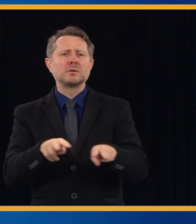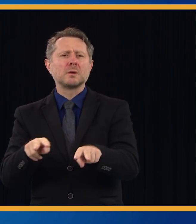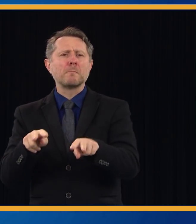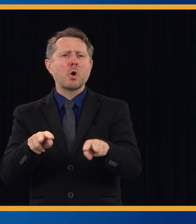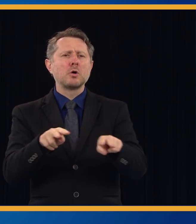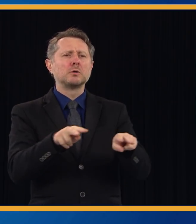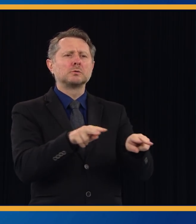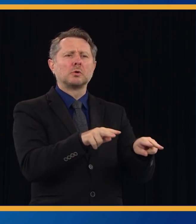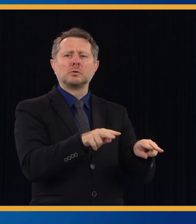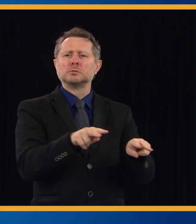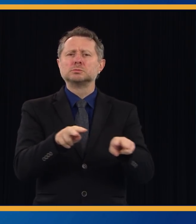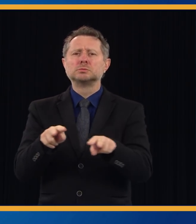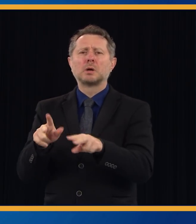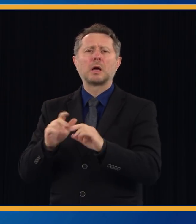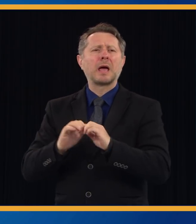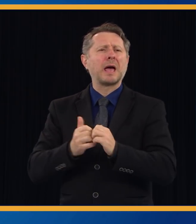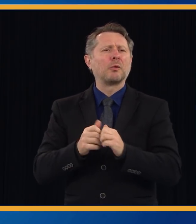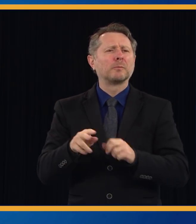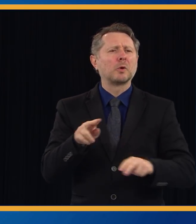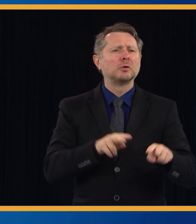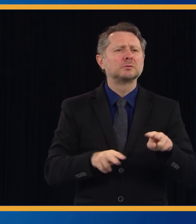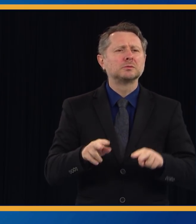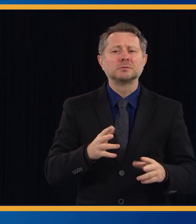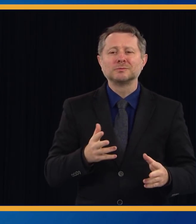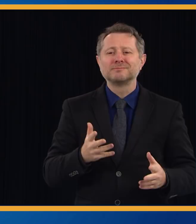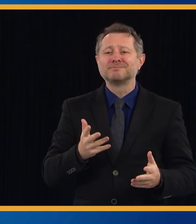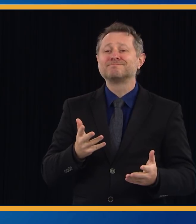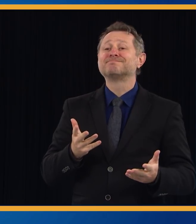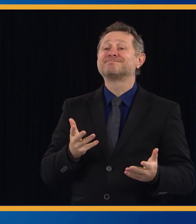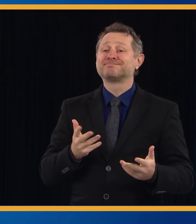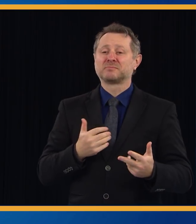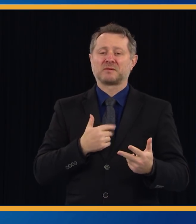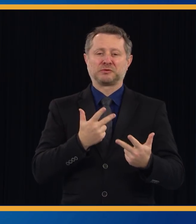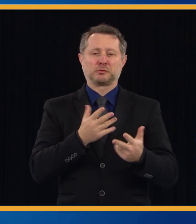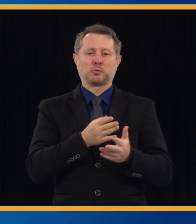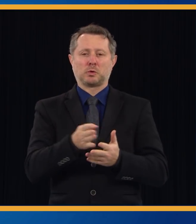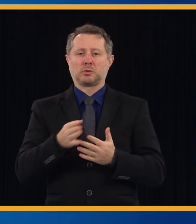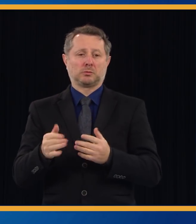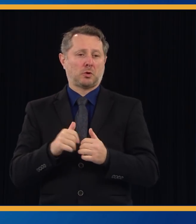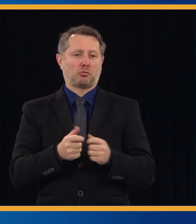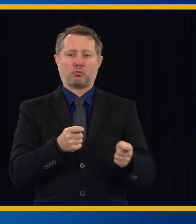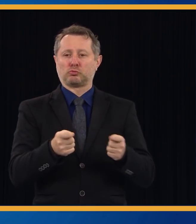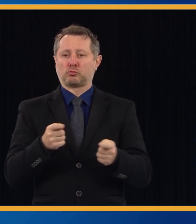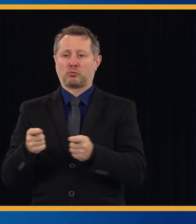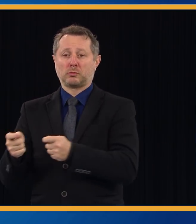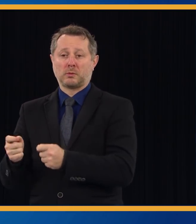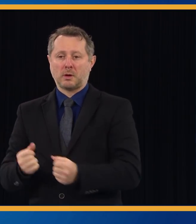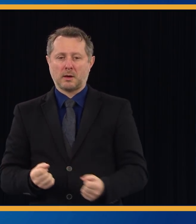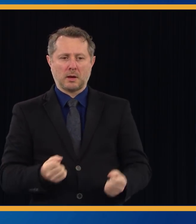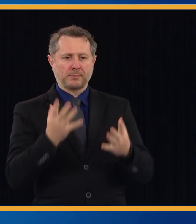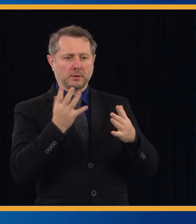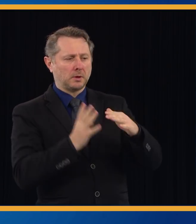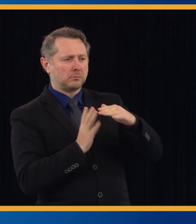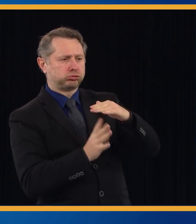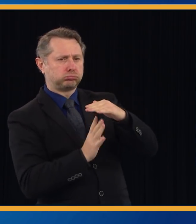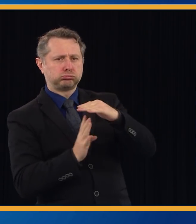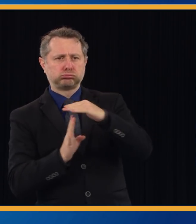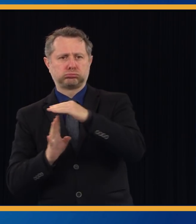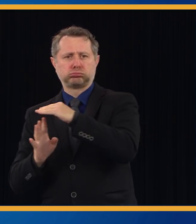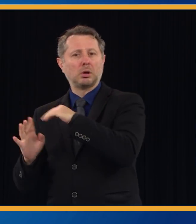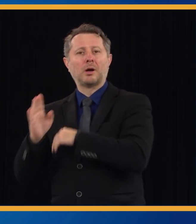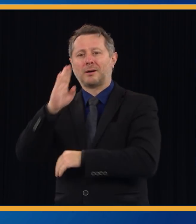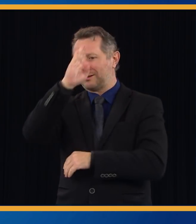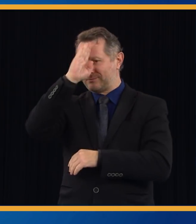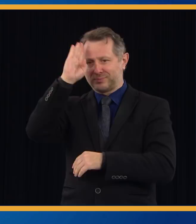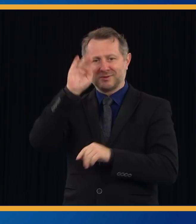do you monitor it? You have three basic dials. Number of hospitalizations, which you see every day, which